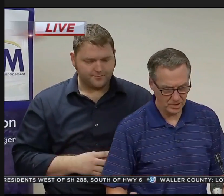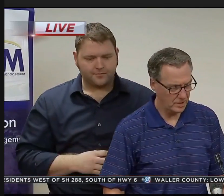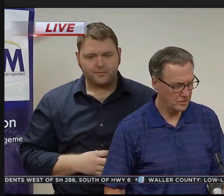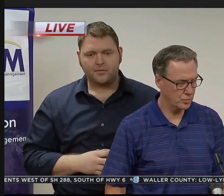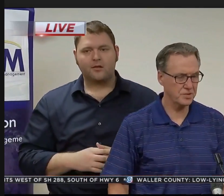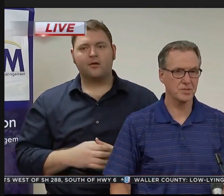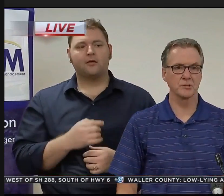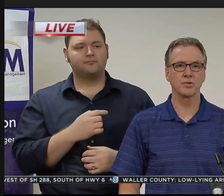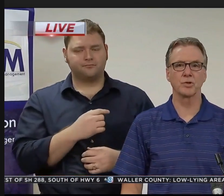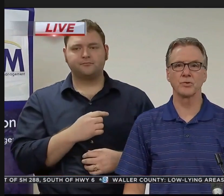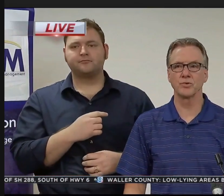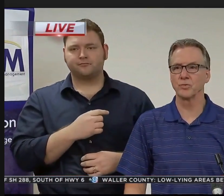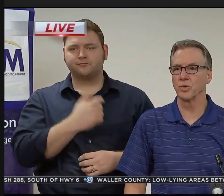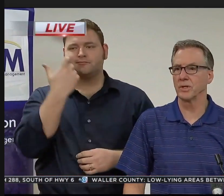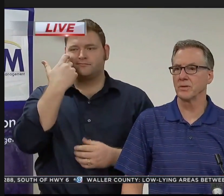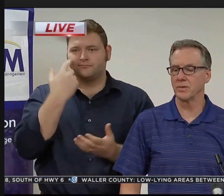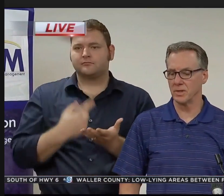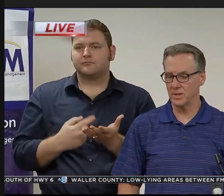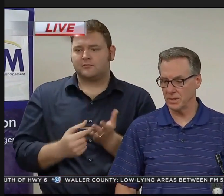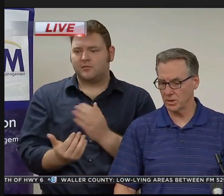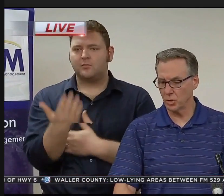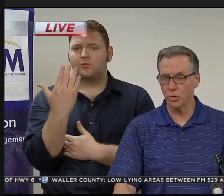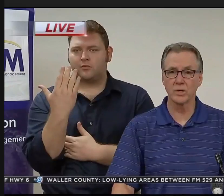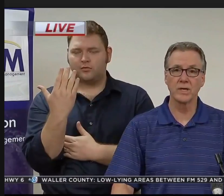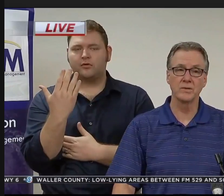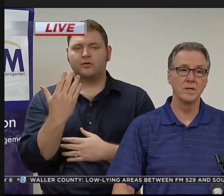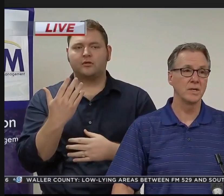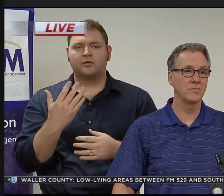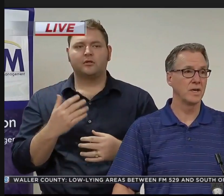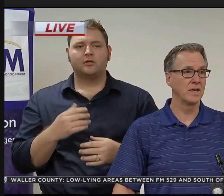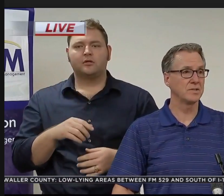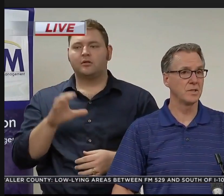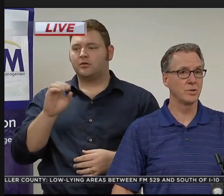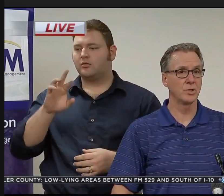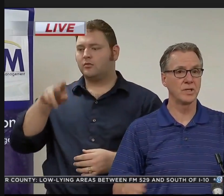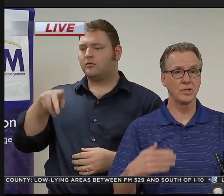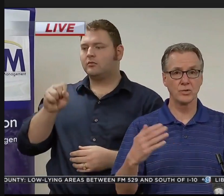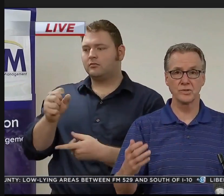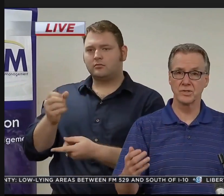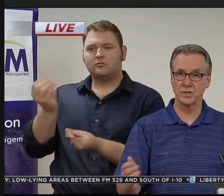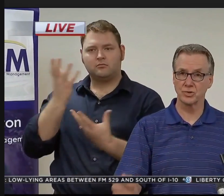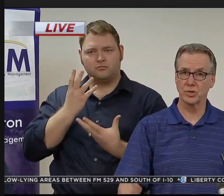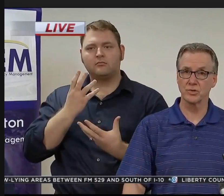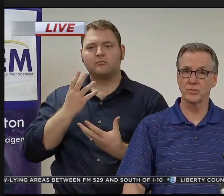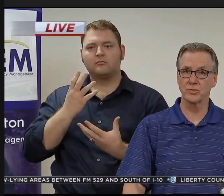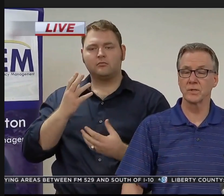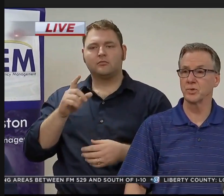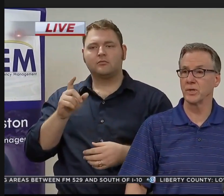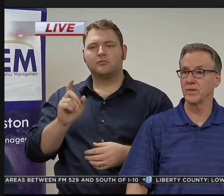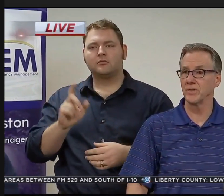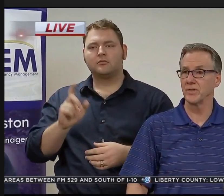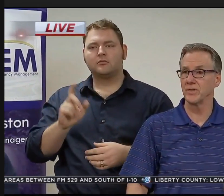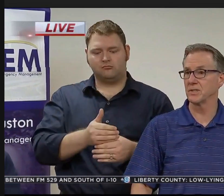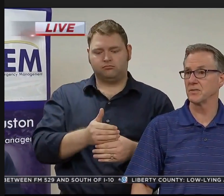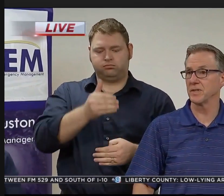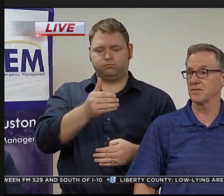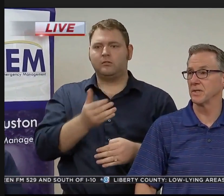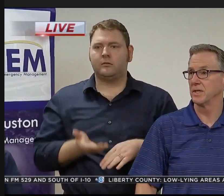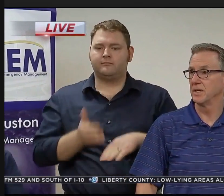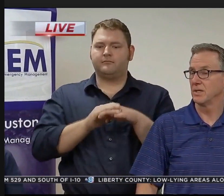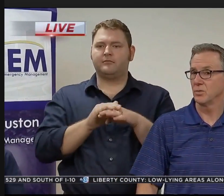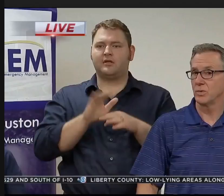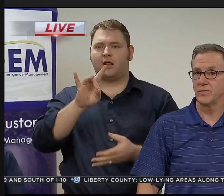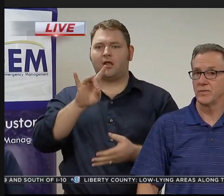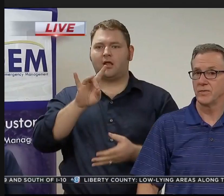Yes, as we discussed earlier this morning, the Corps had advised that they were going to increase the discharge rate up to 8,000